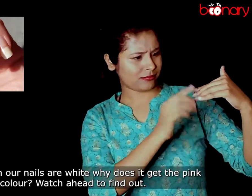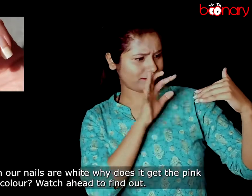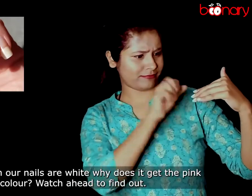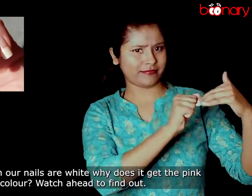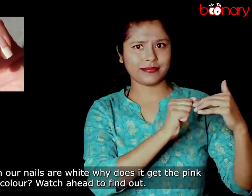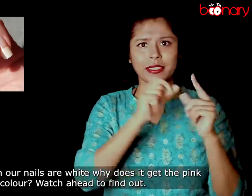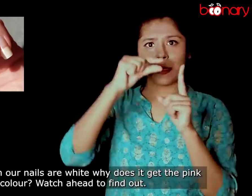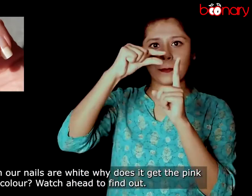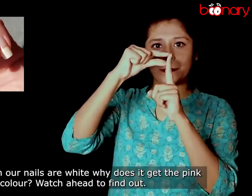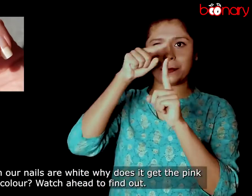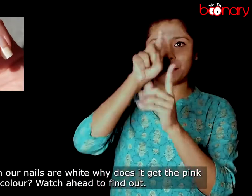the pink color?